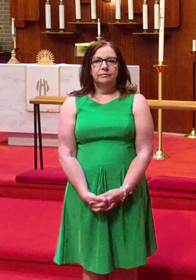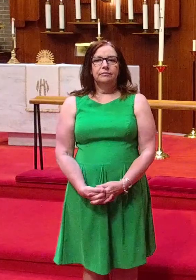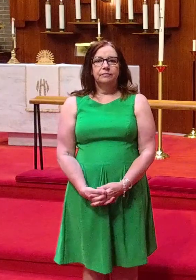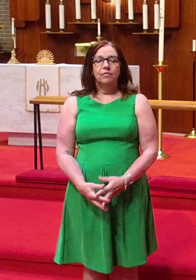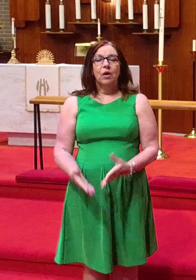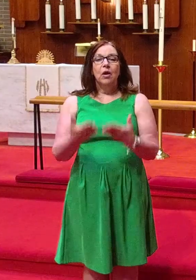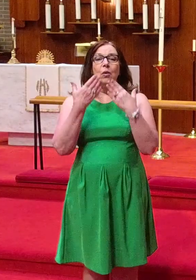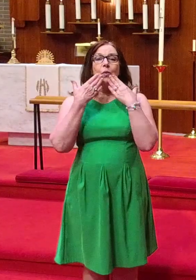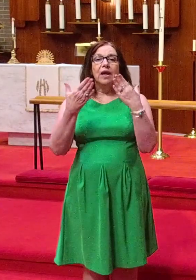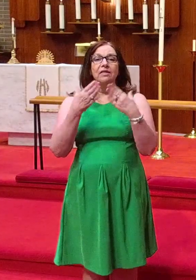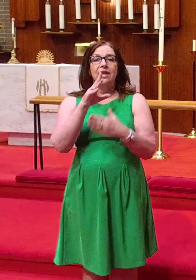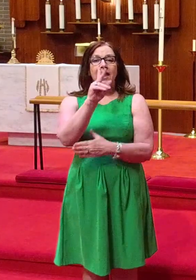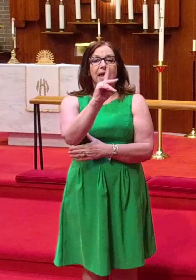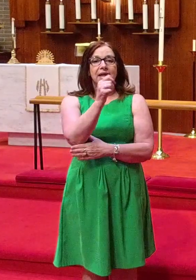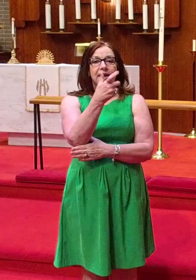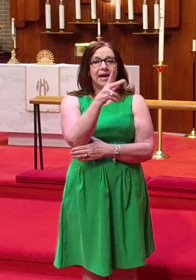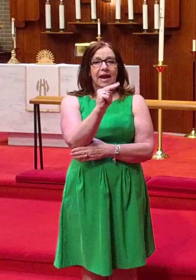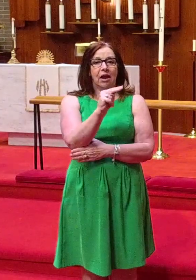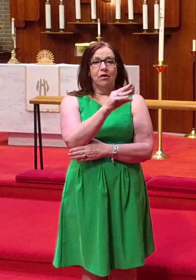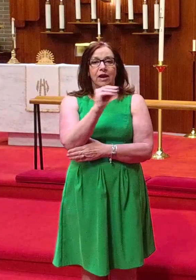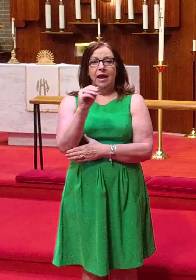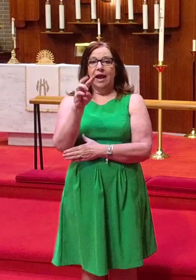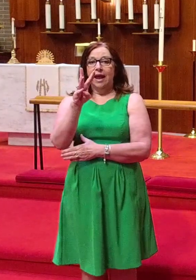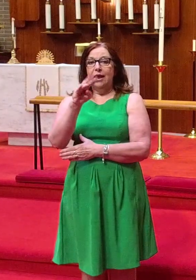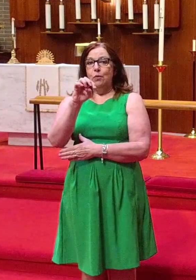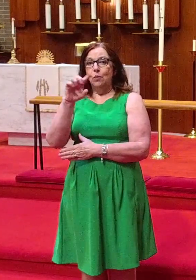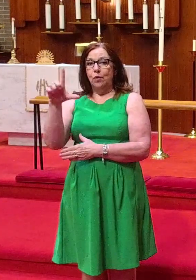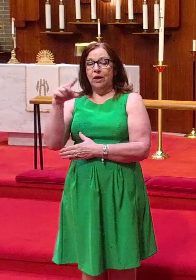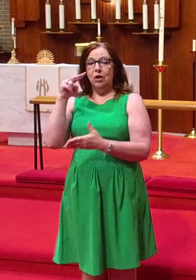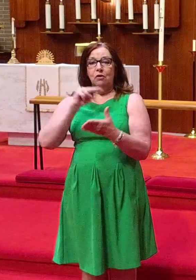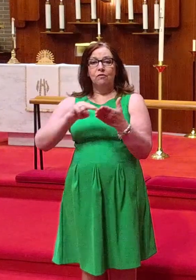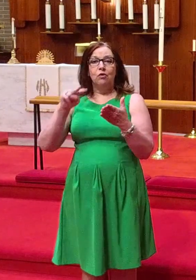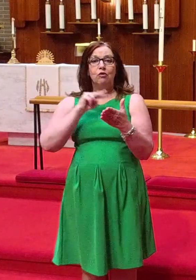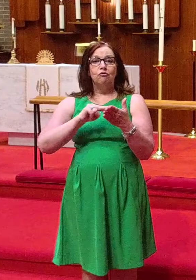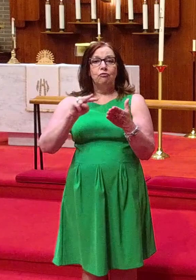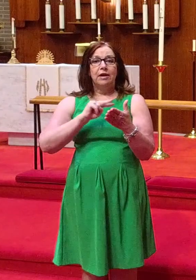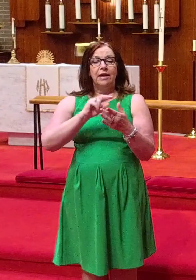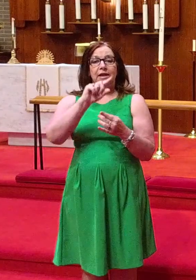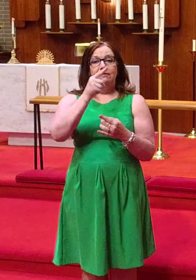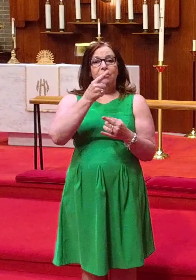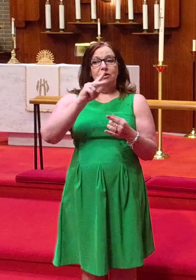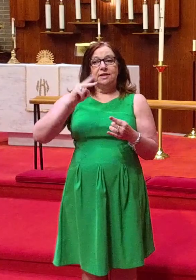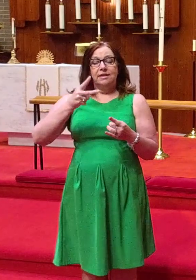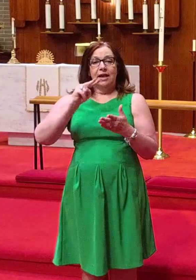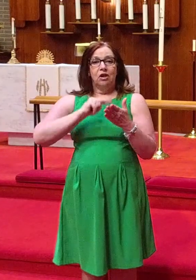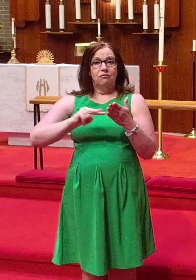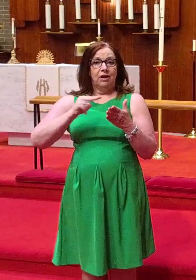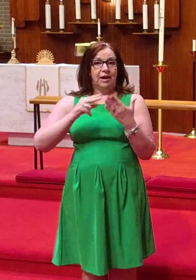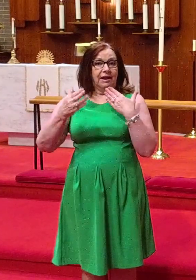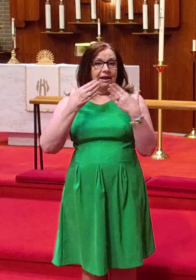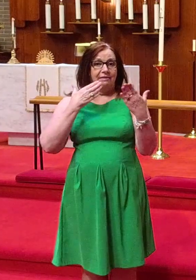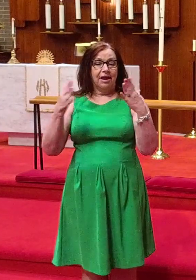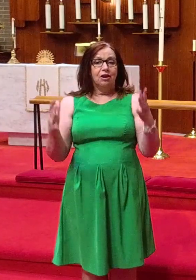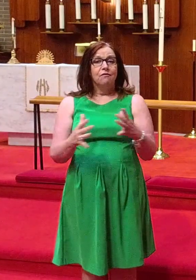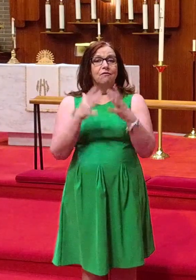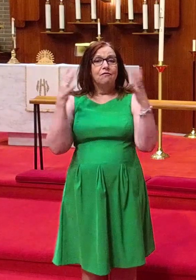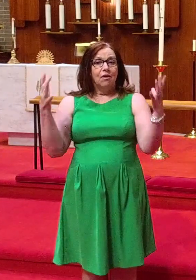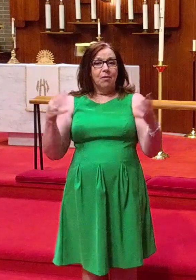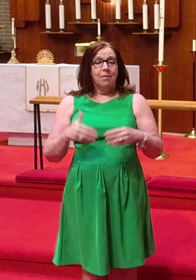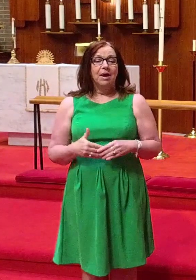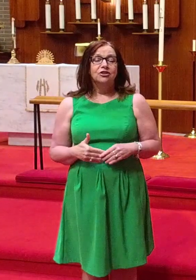We thank Karen and Will for reading the readings for today. Thank you guys very